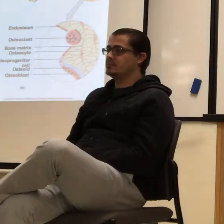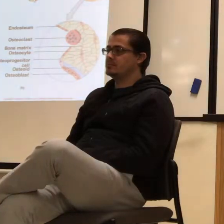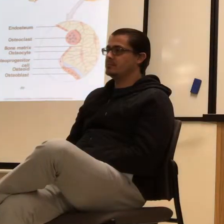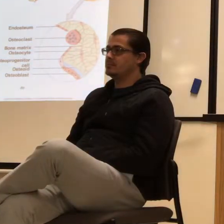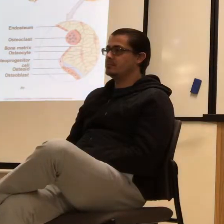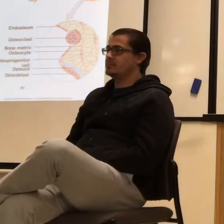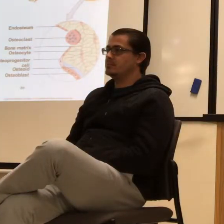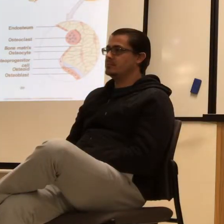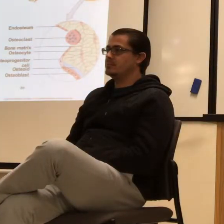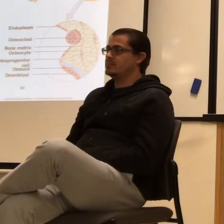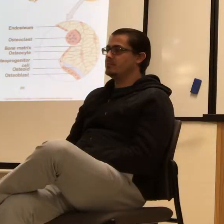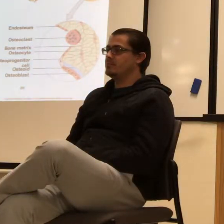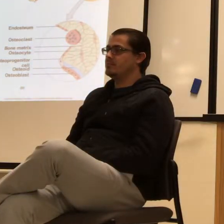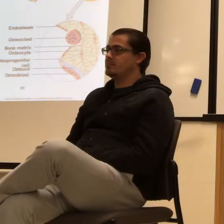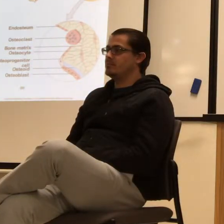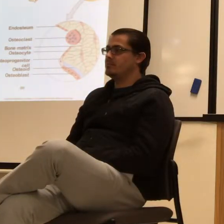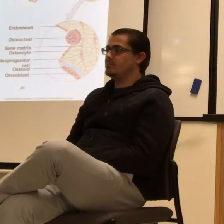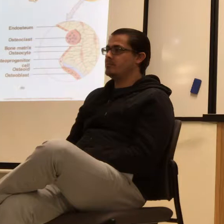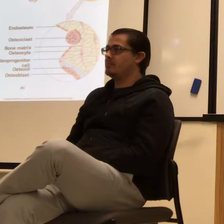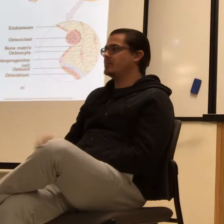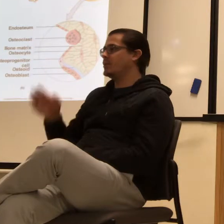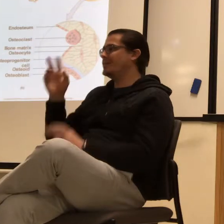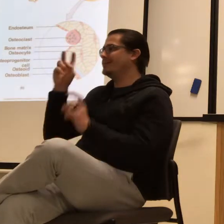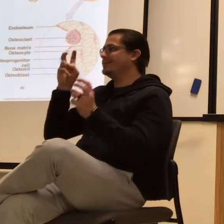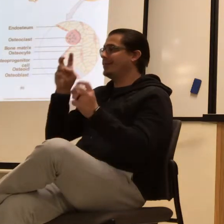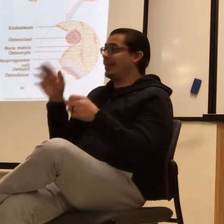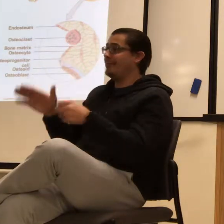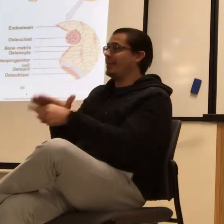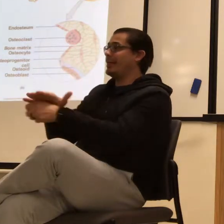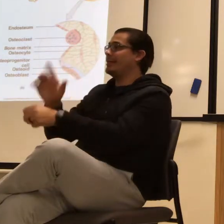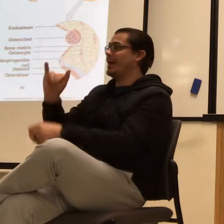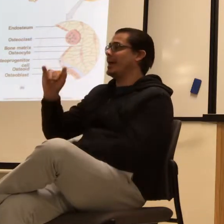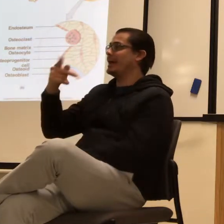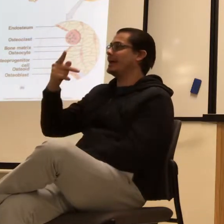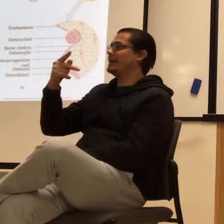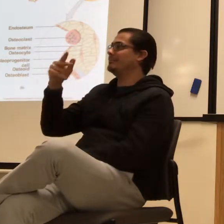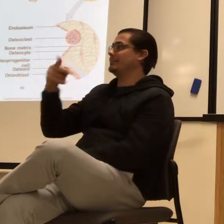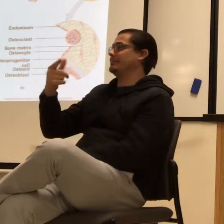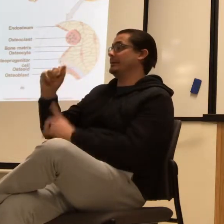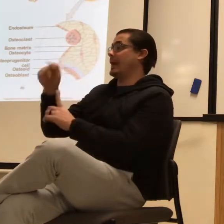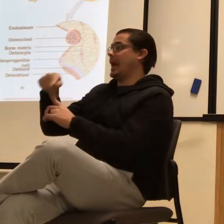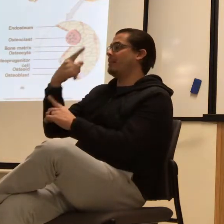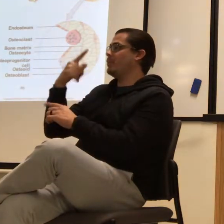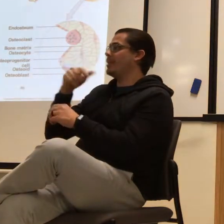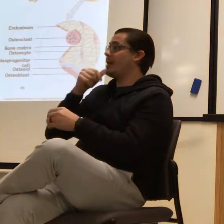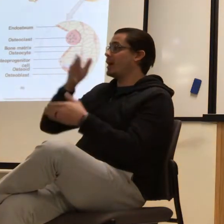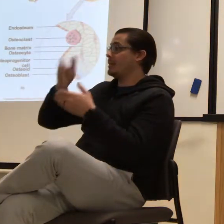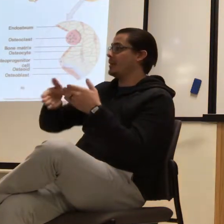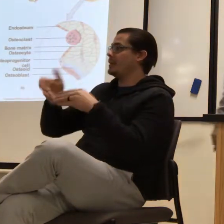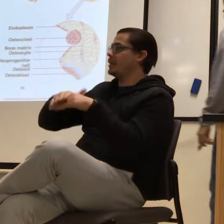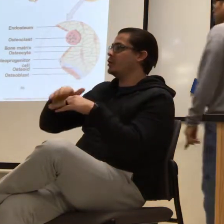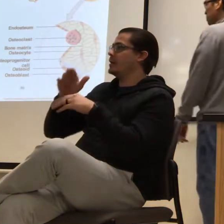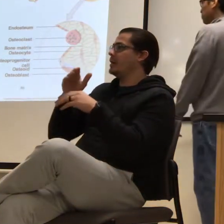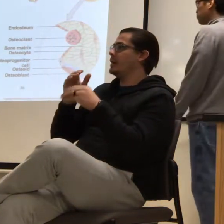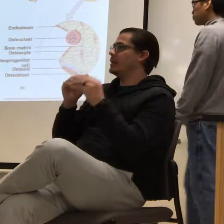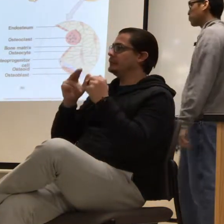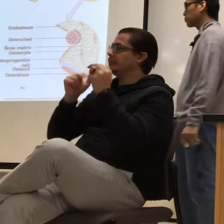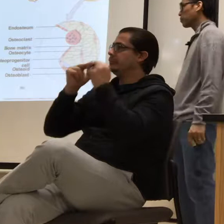filling the, filling the gaps of this incomplete layer. So you can remodel bone, you can build